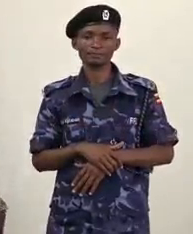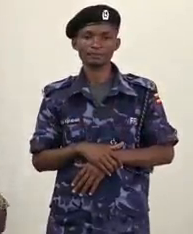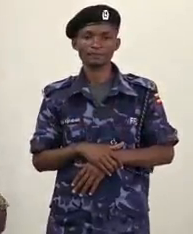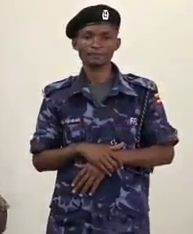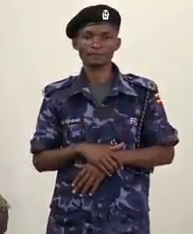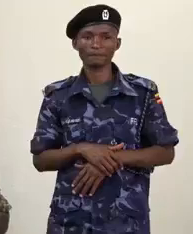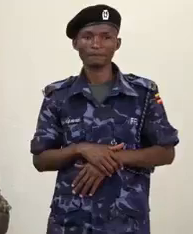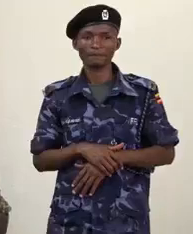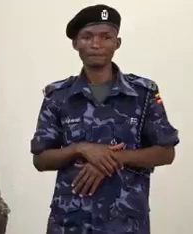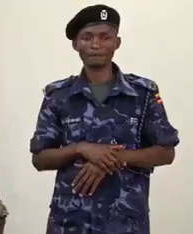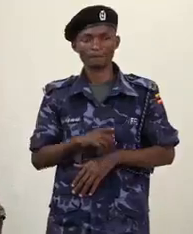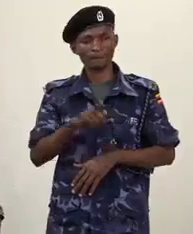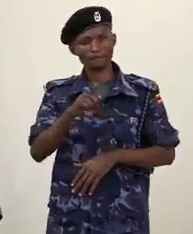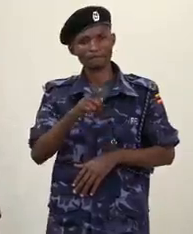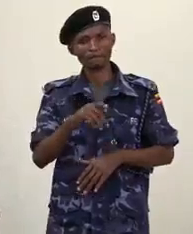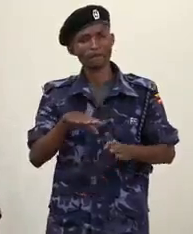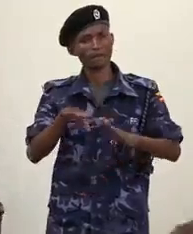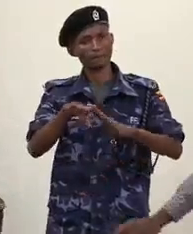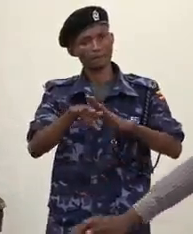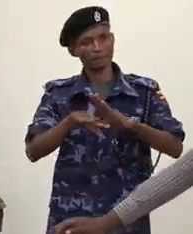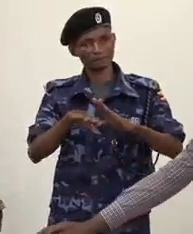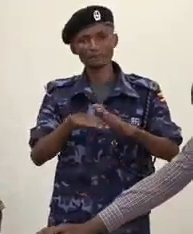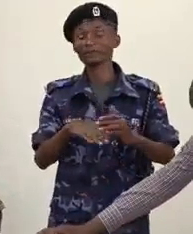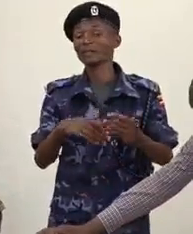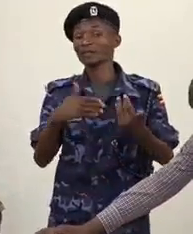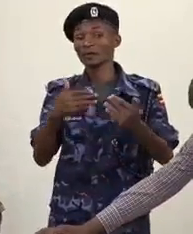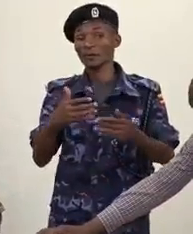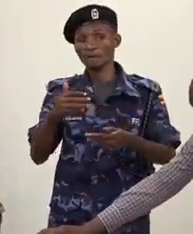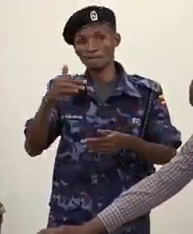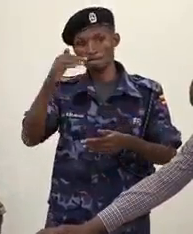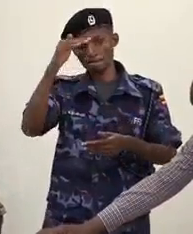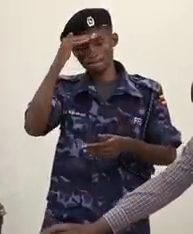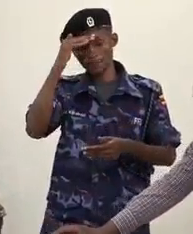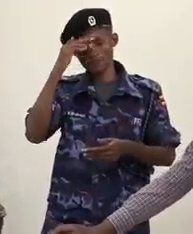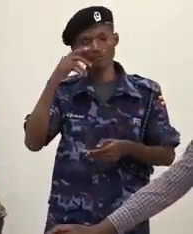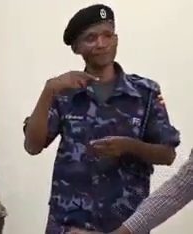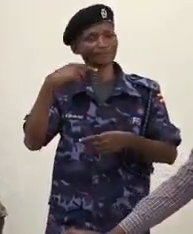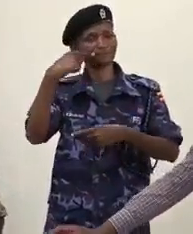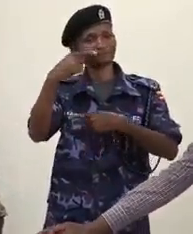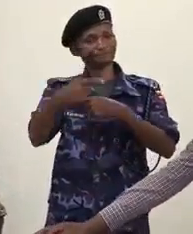That was basically that. We are going to take over this